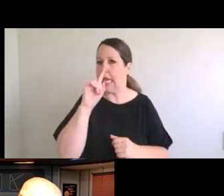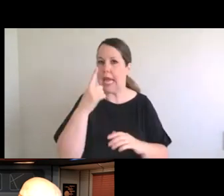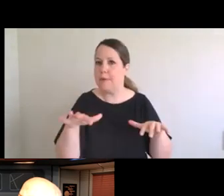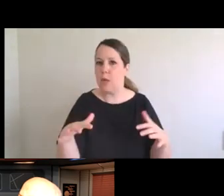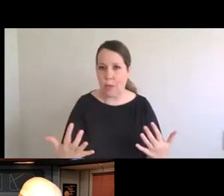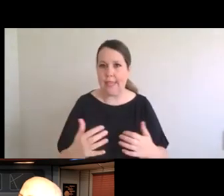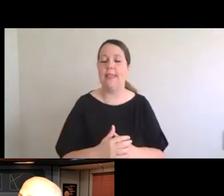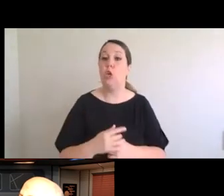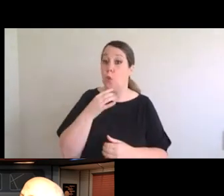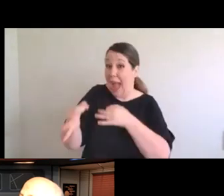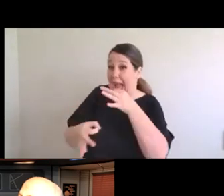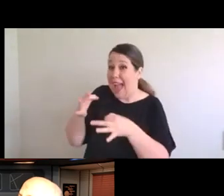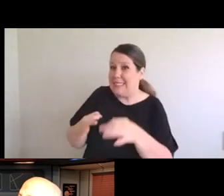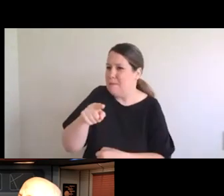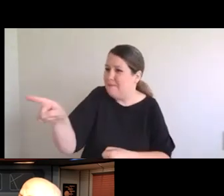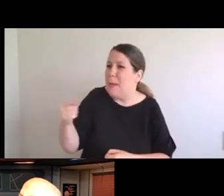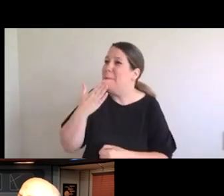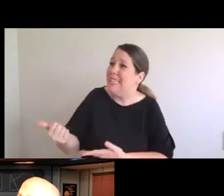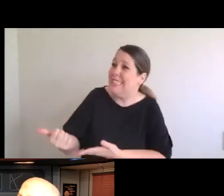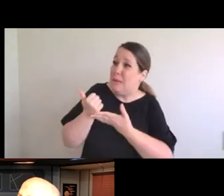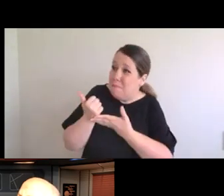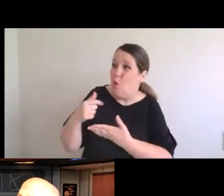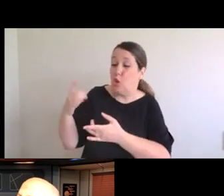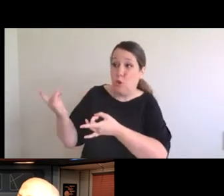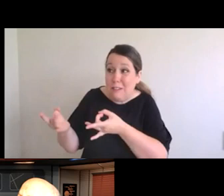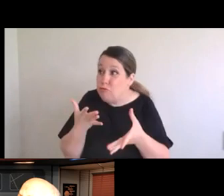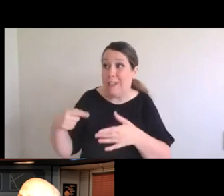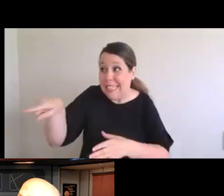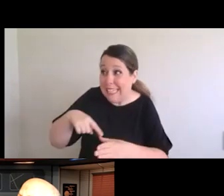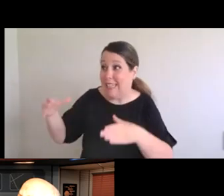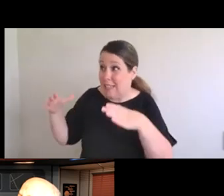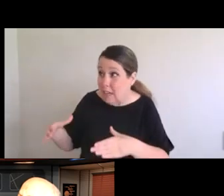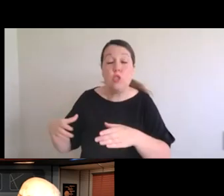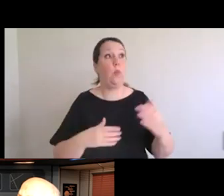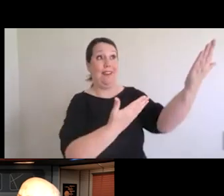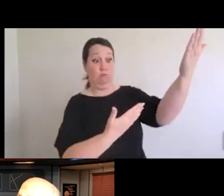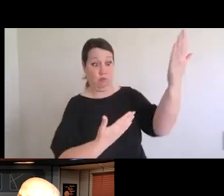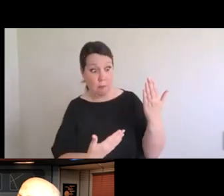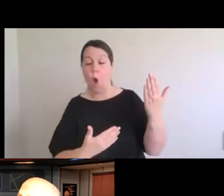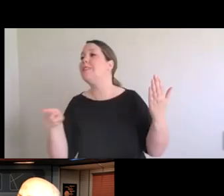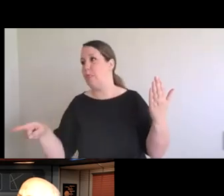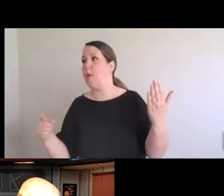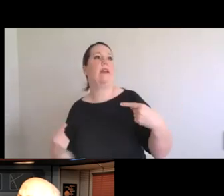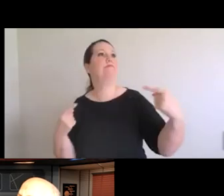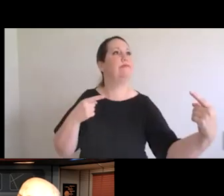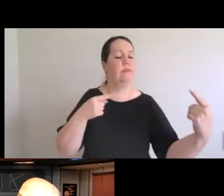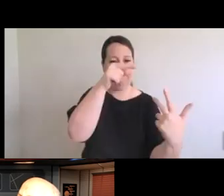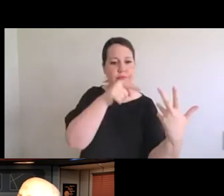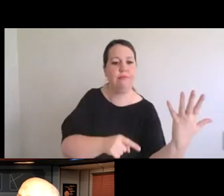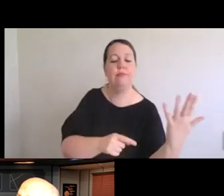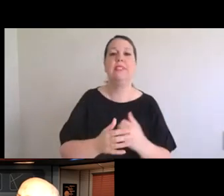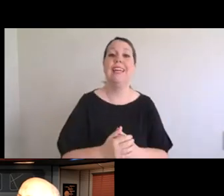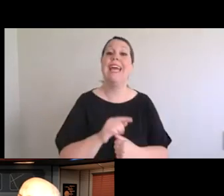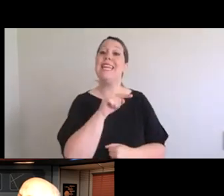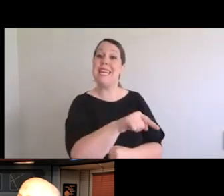those principles and to be ready to propose amendments to accomplish that. The government's proposing to amend this bill next summer. I don't know